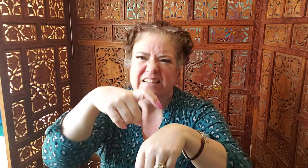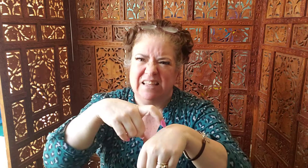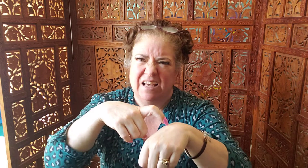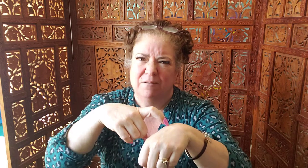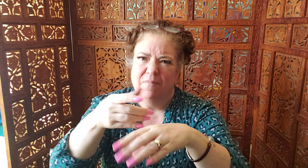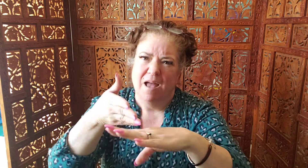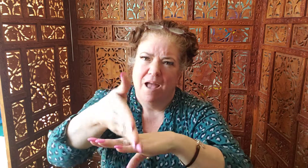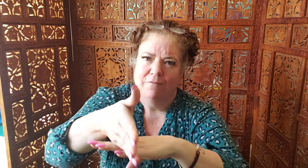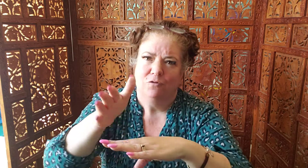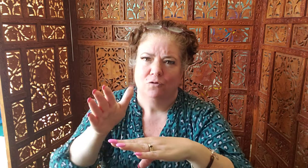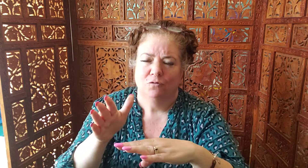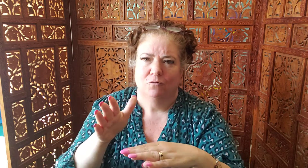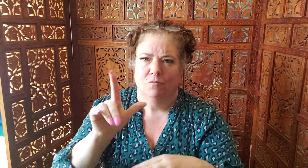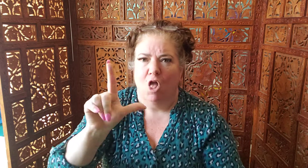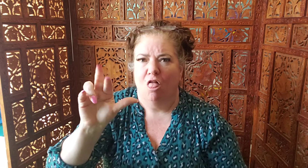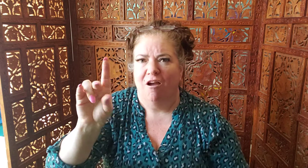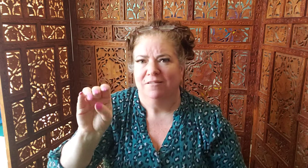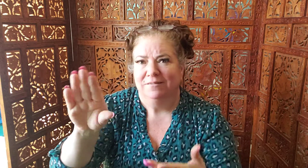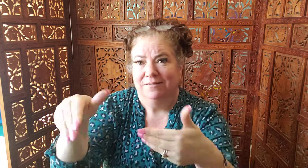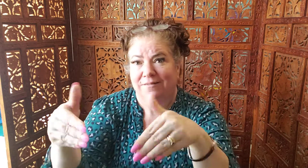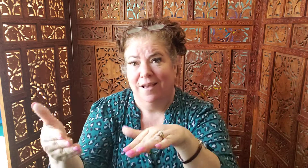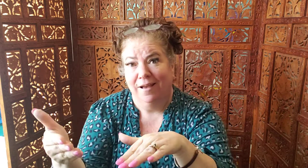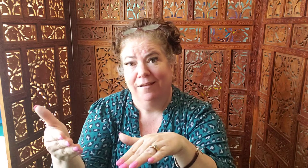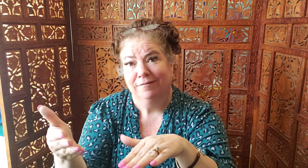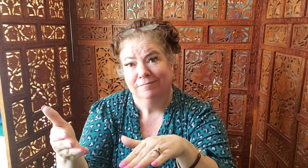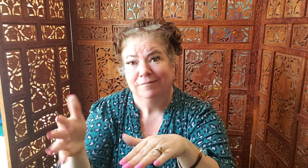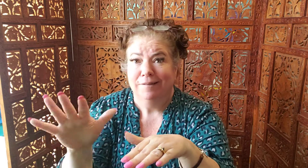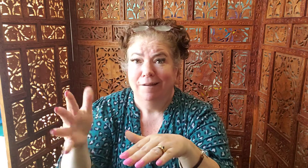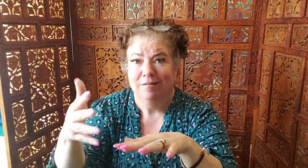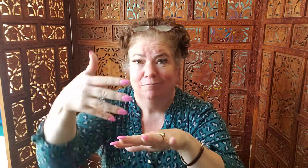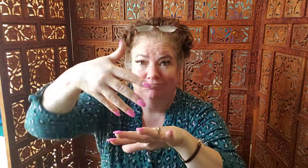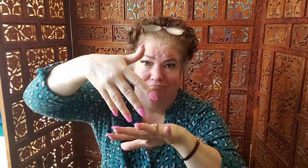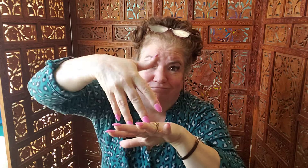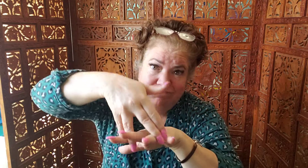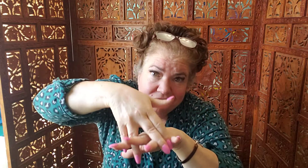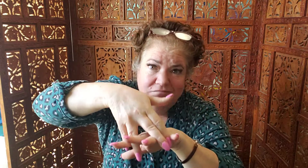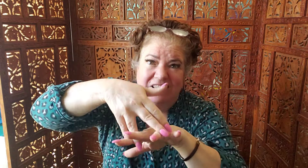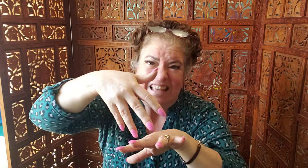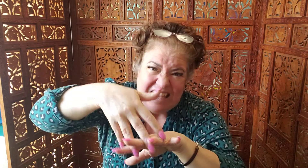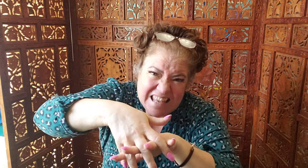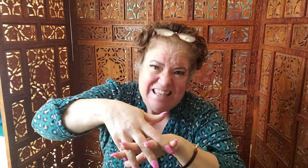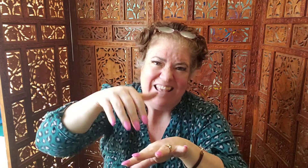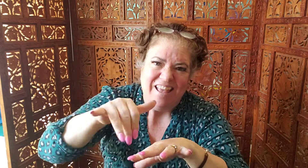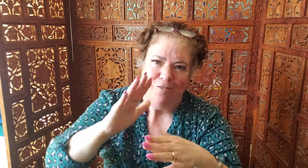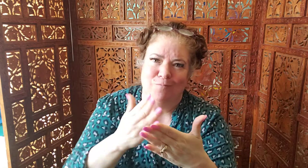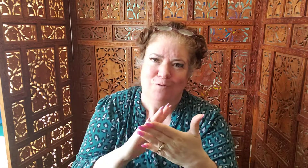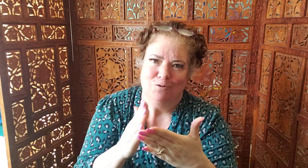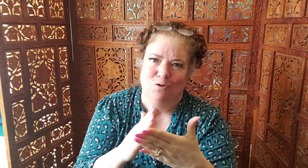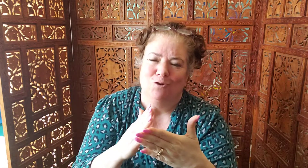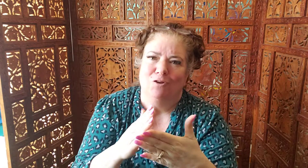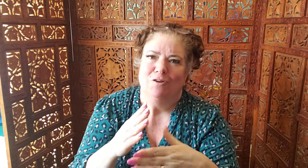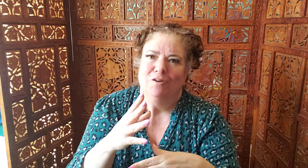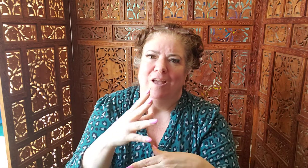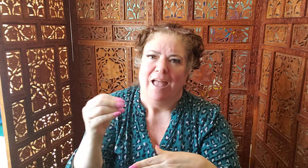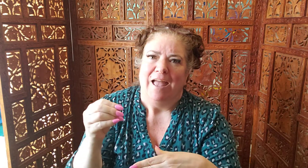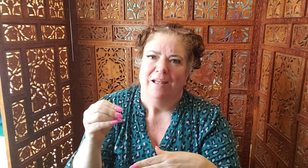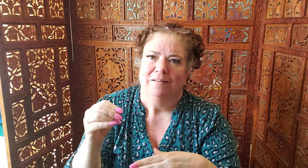part of the musical itself, of Rent, and of course those issues in the musical